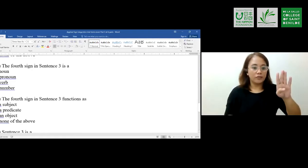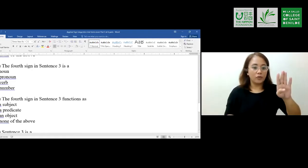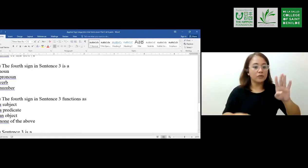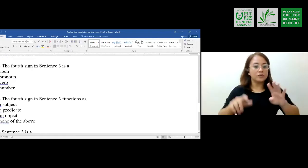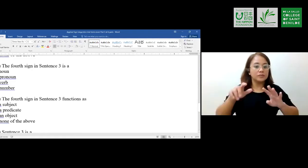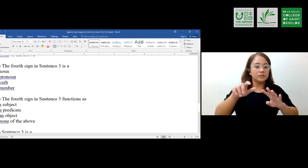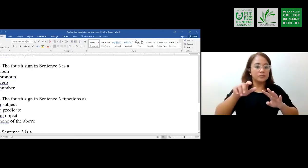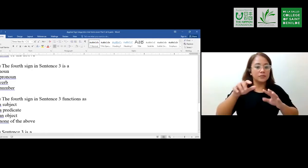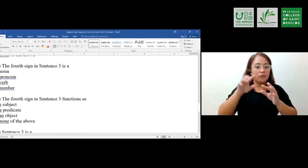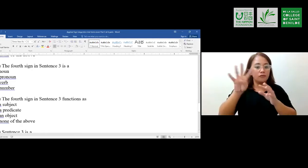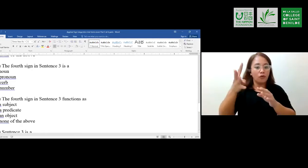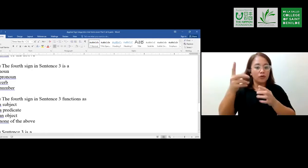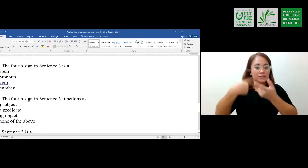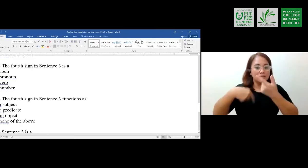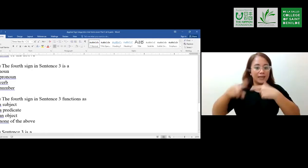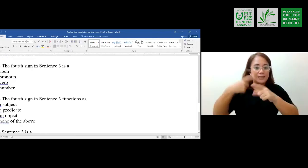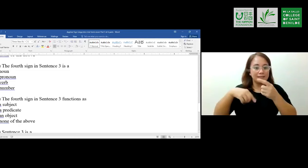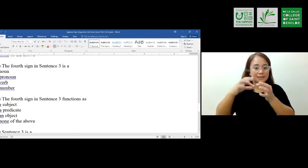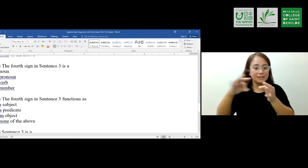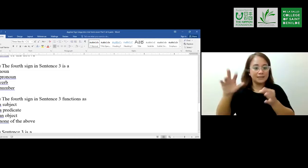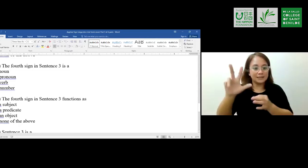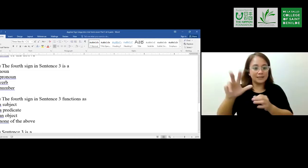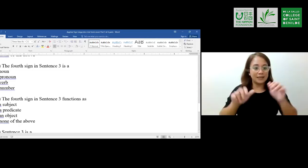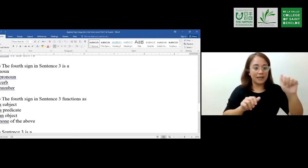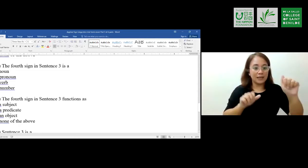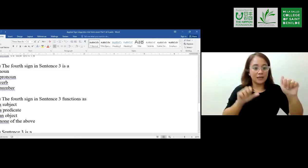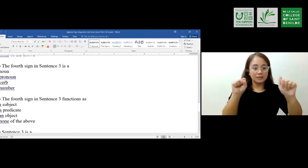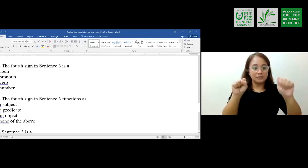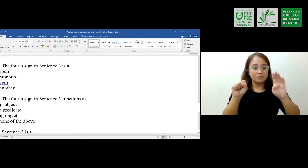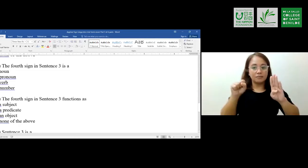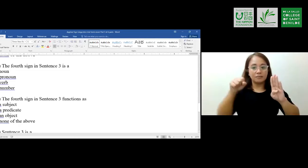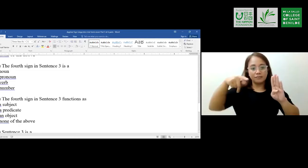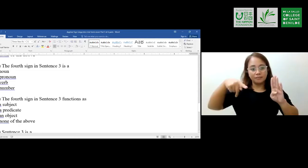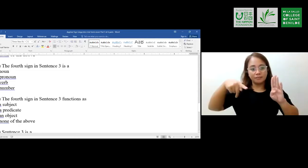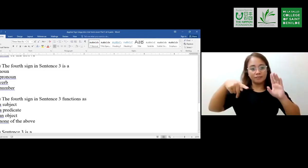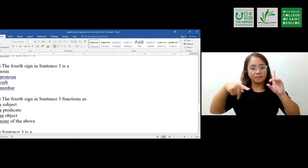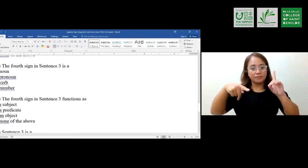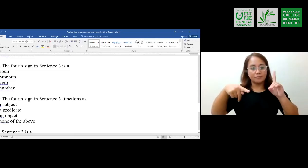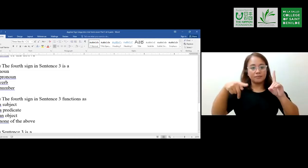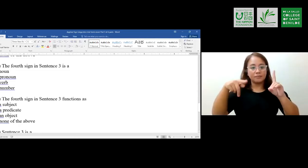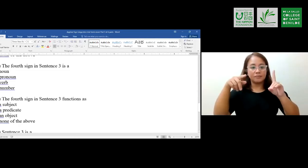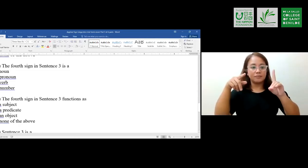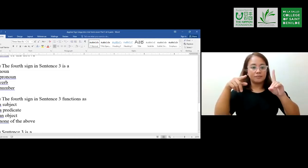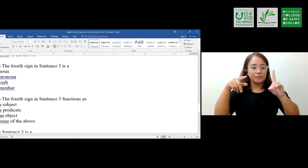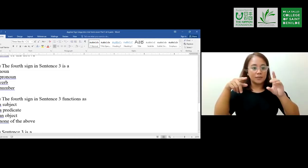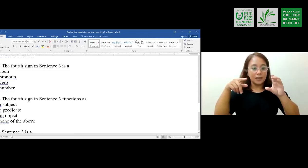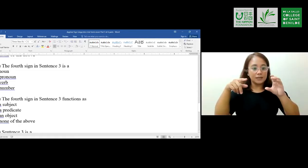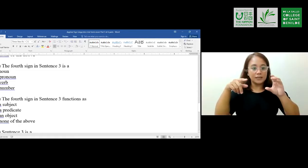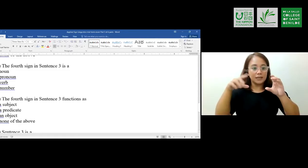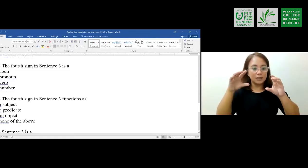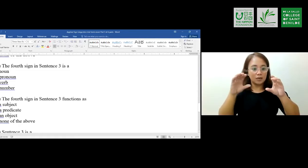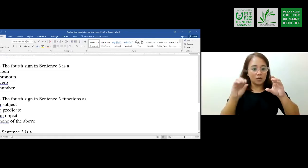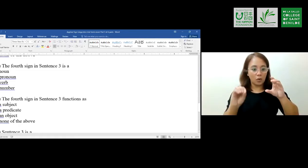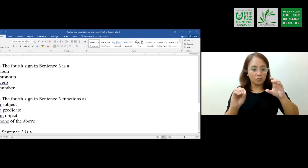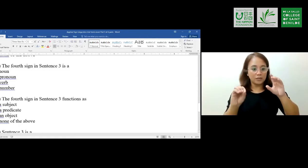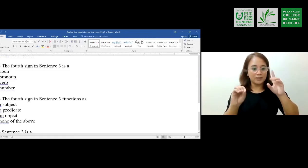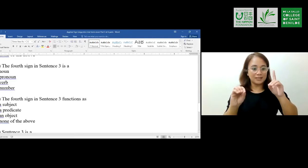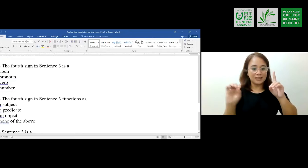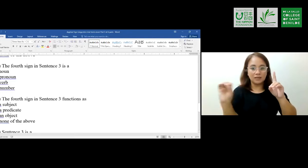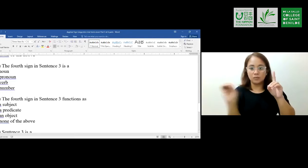functions as A, a subject, B, a predicate, C, an object, D, none of the above.